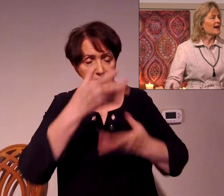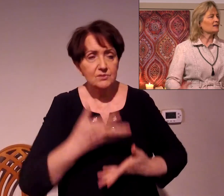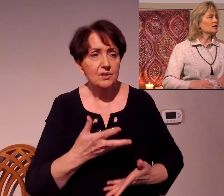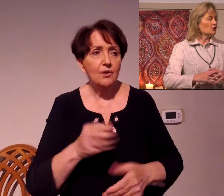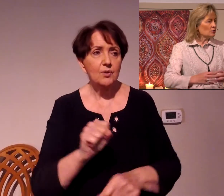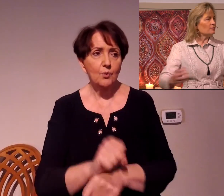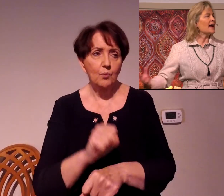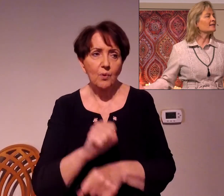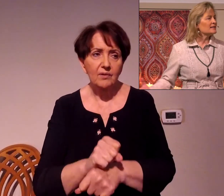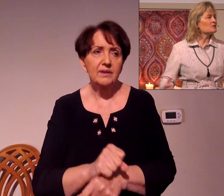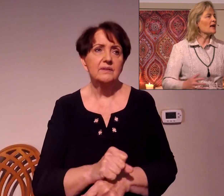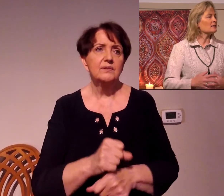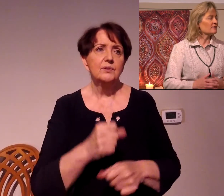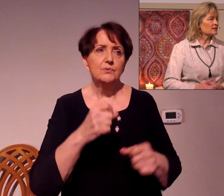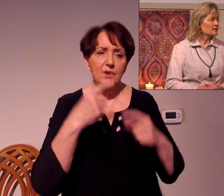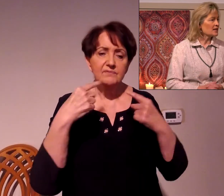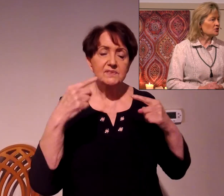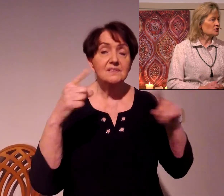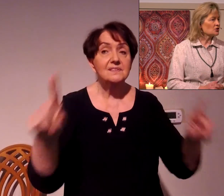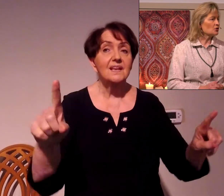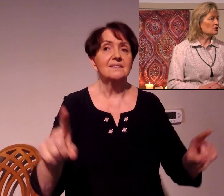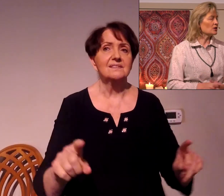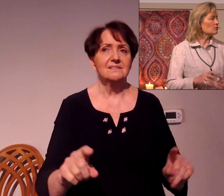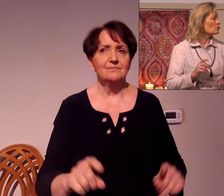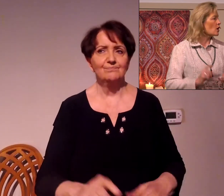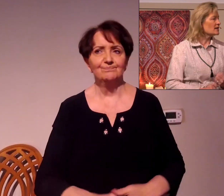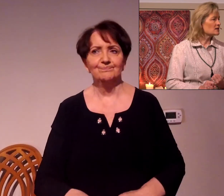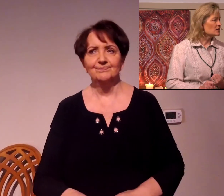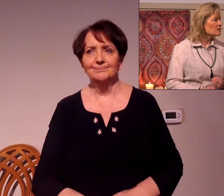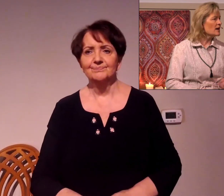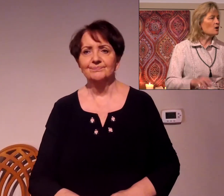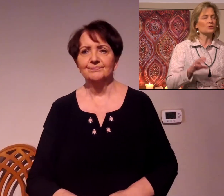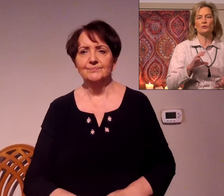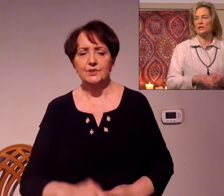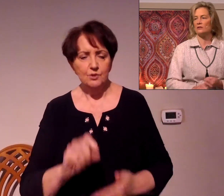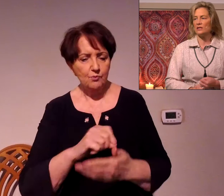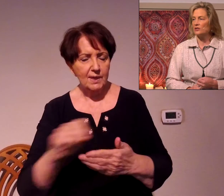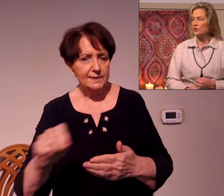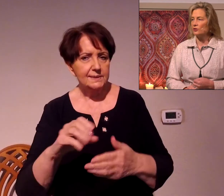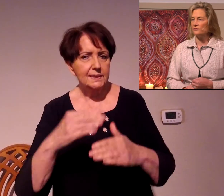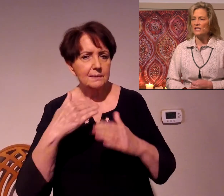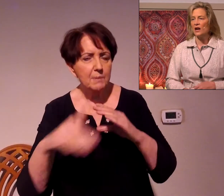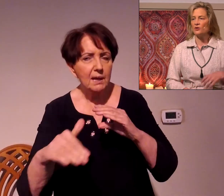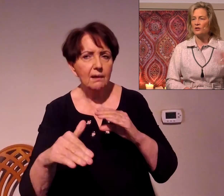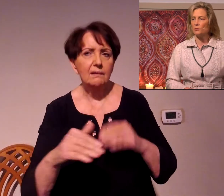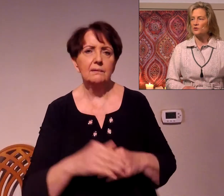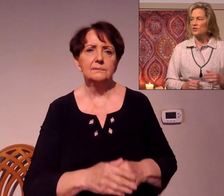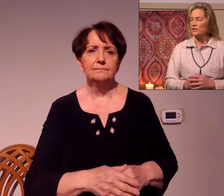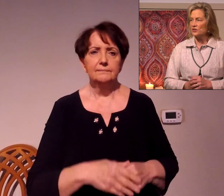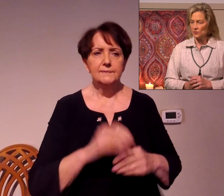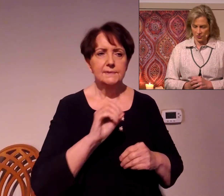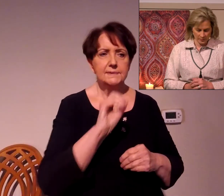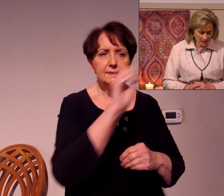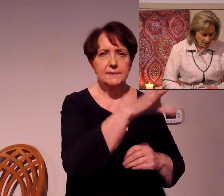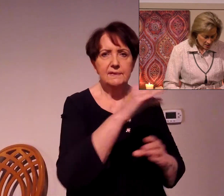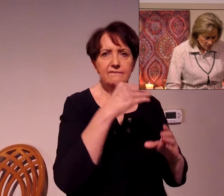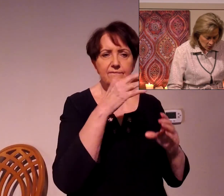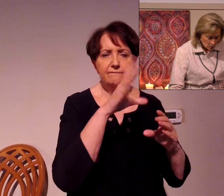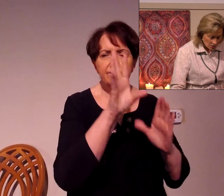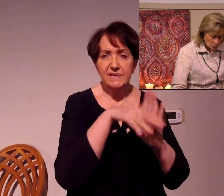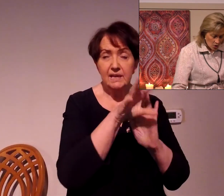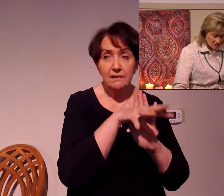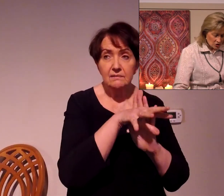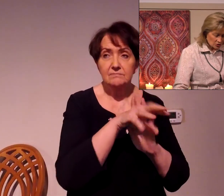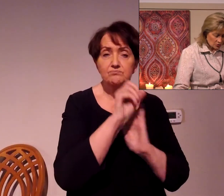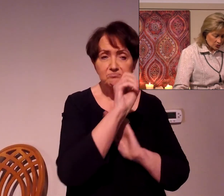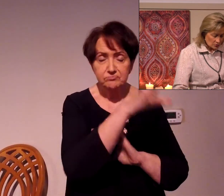and that you've had these manifestations. So you can write us an email, you can send us a little video, you can post it on social media.